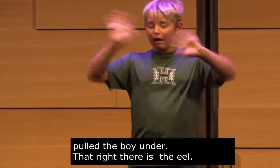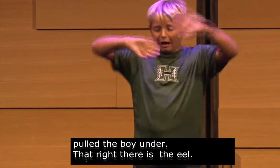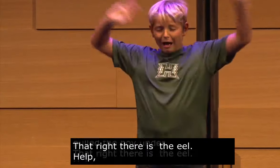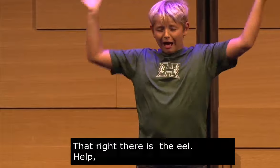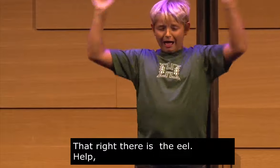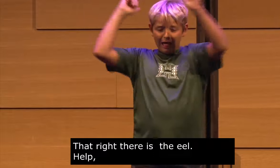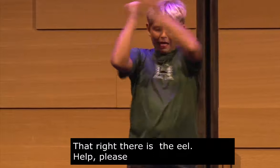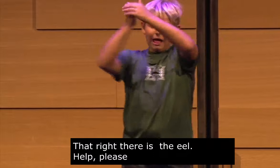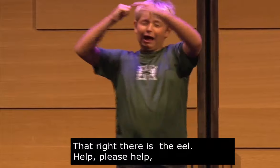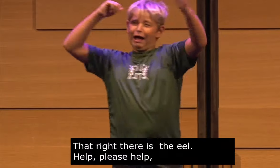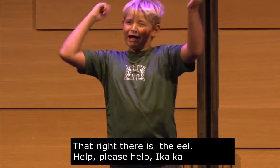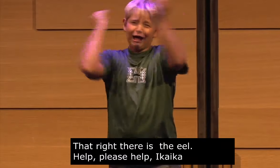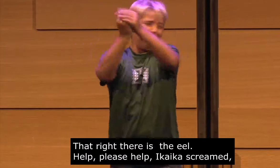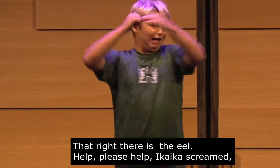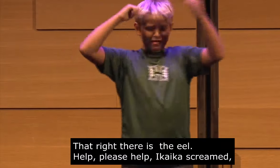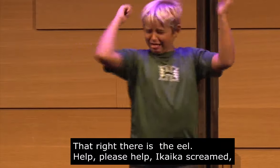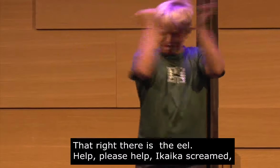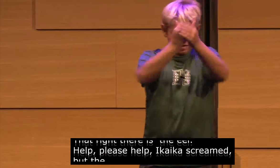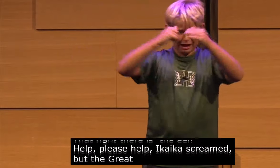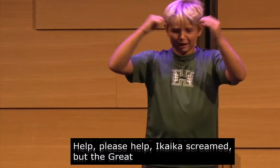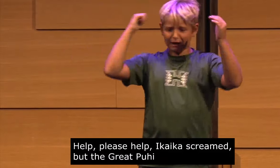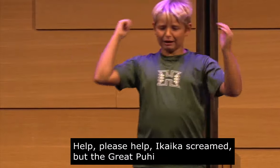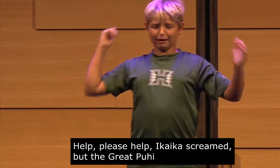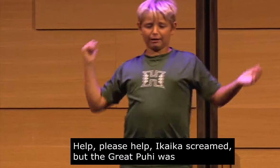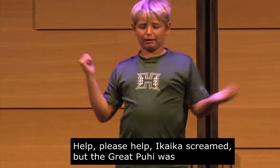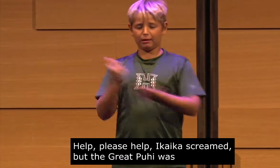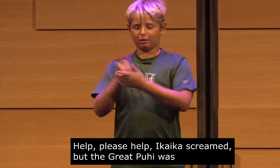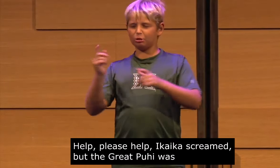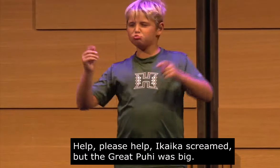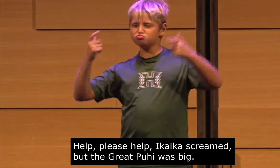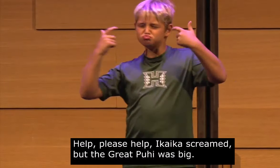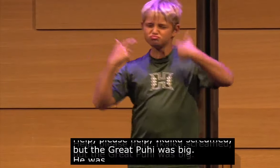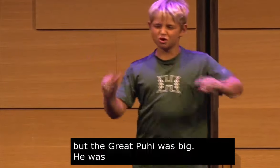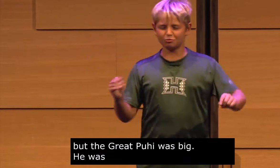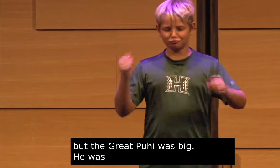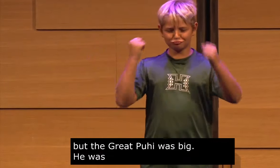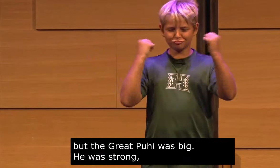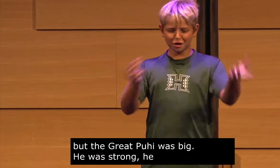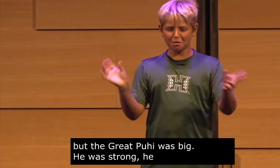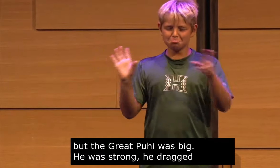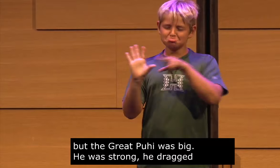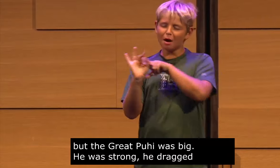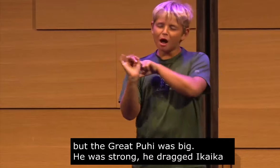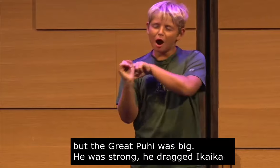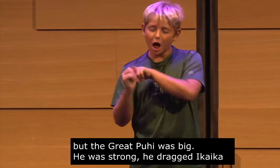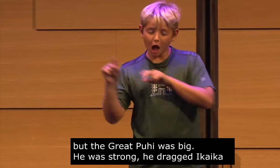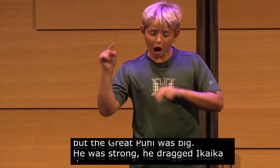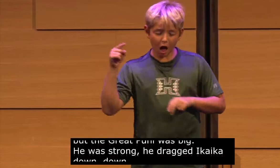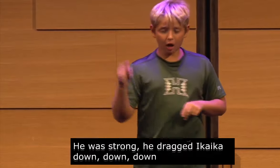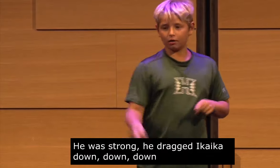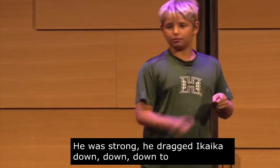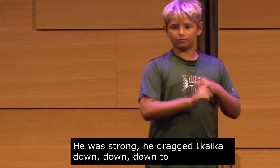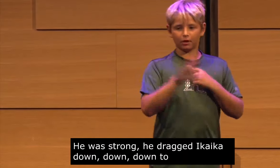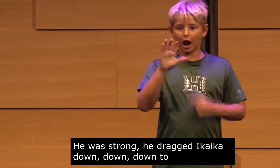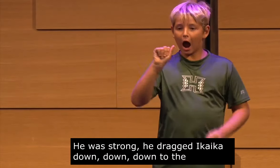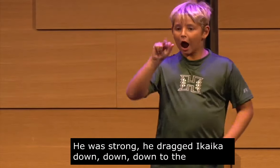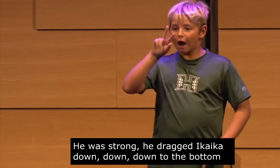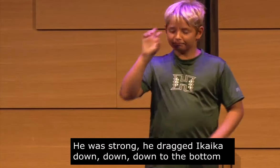Help, please help, Ikeka screamed, but the Great Puhi was big. He was strong. He dragged Ikeka down, down, down